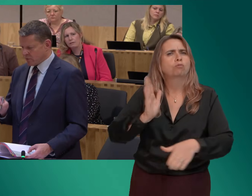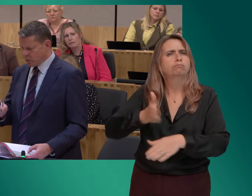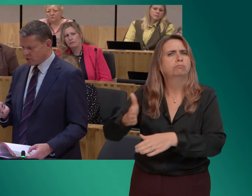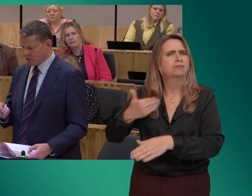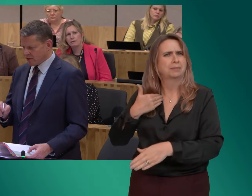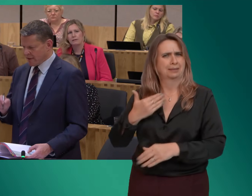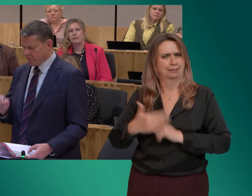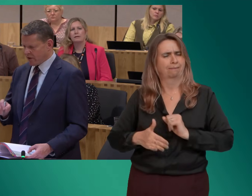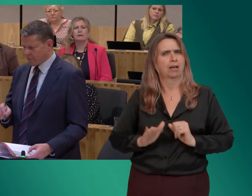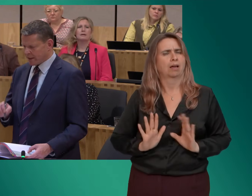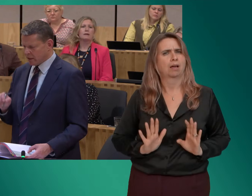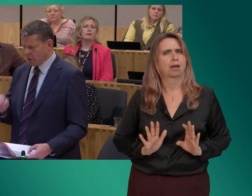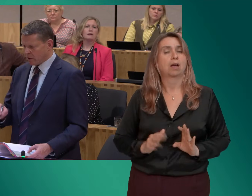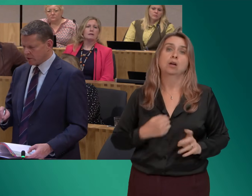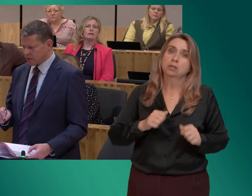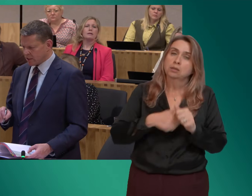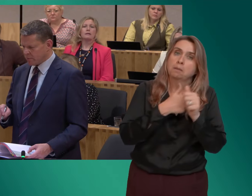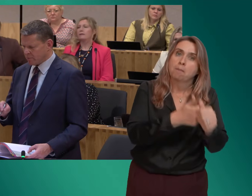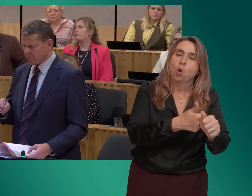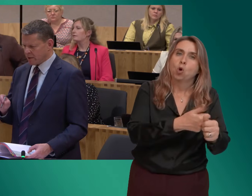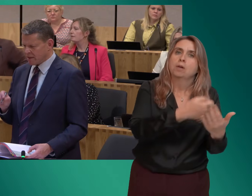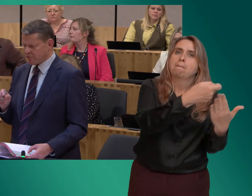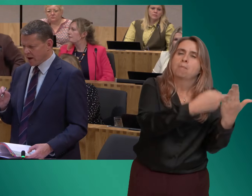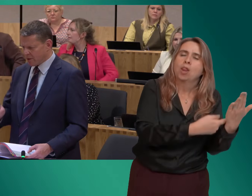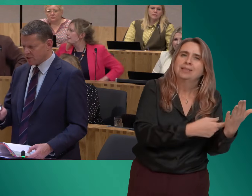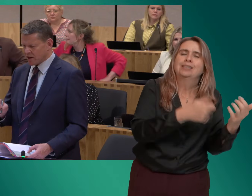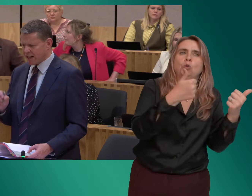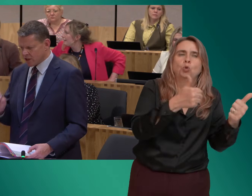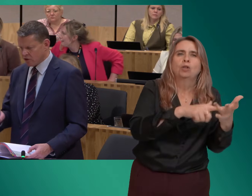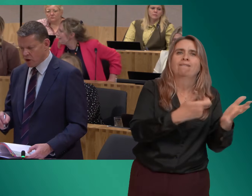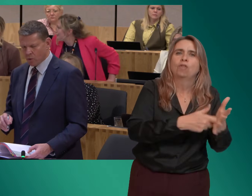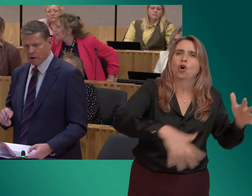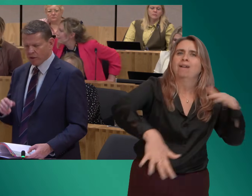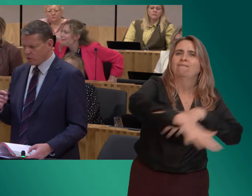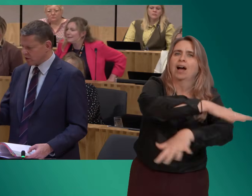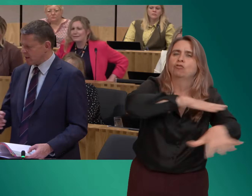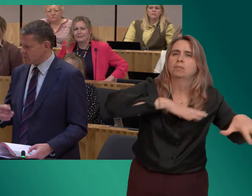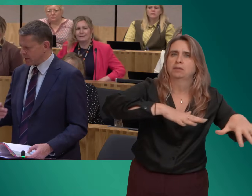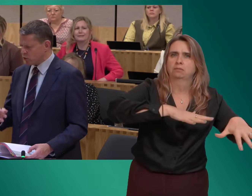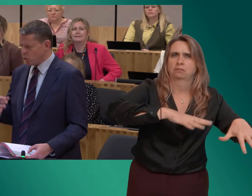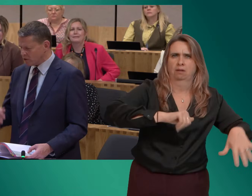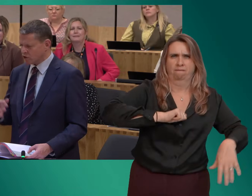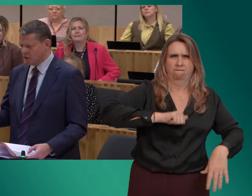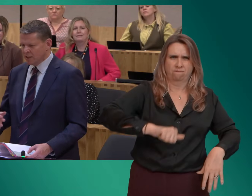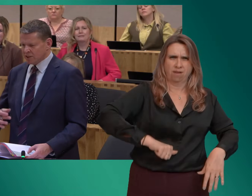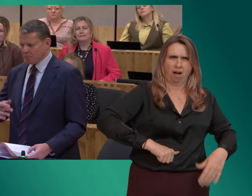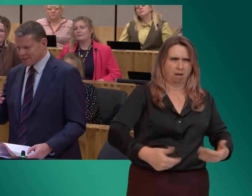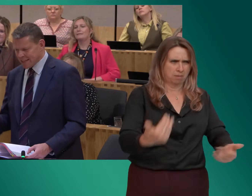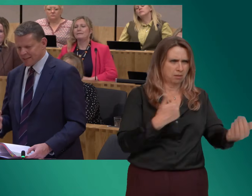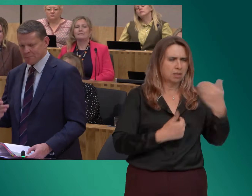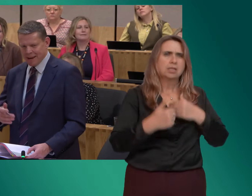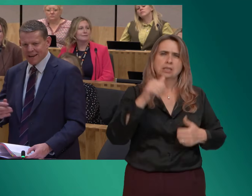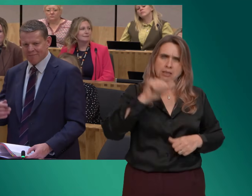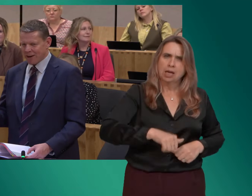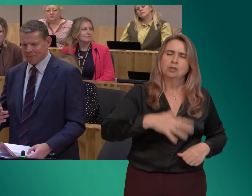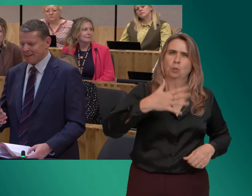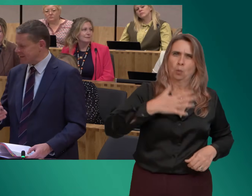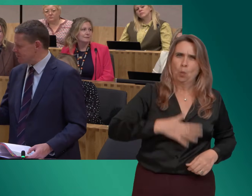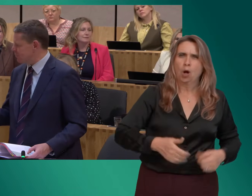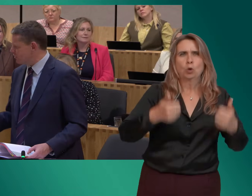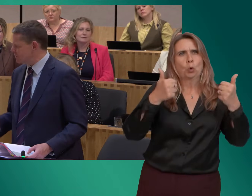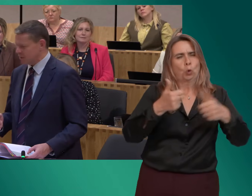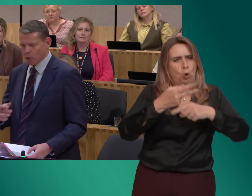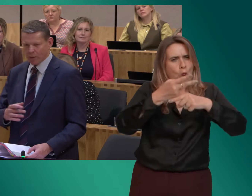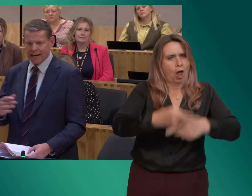has supported environmental policies, but the farmers that I know and those that I speak to want to be seen as being